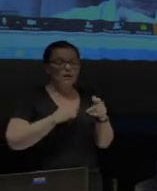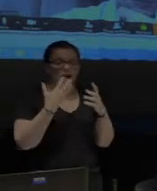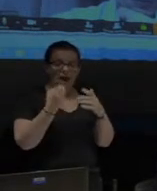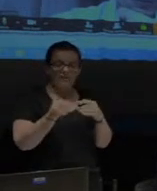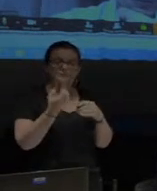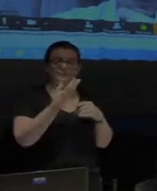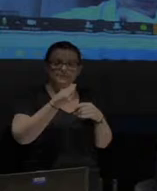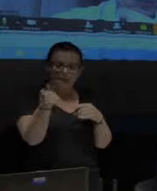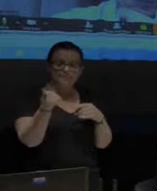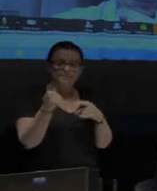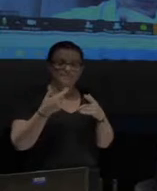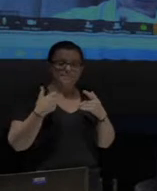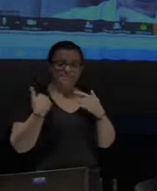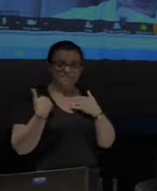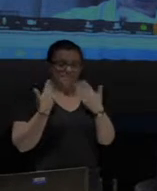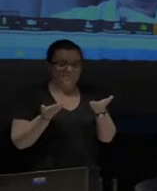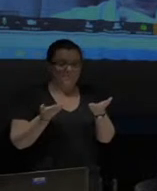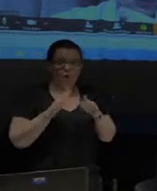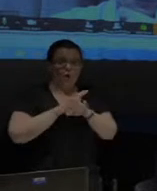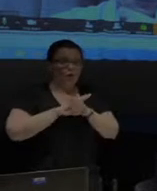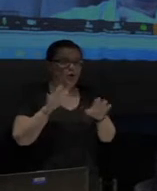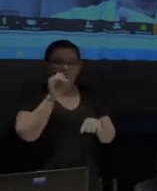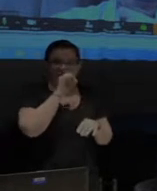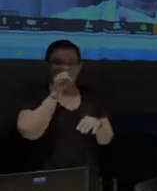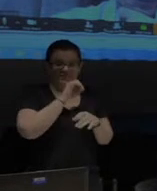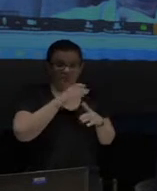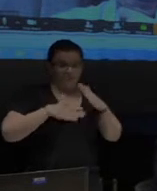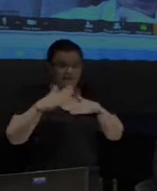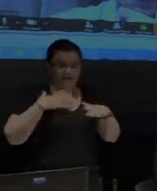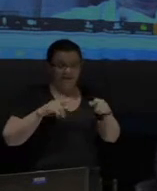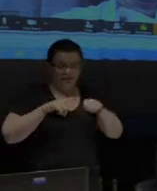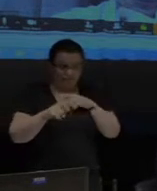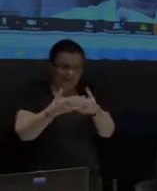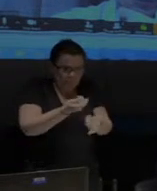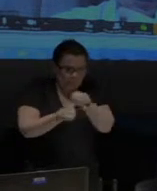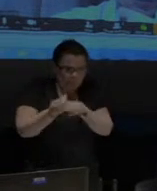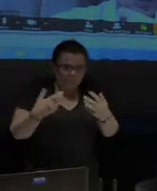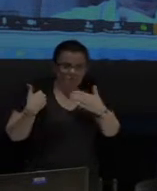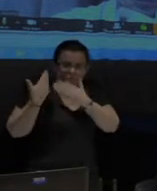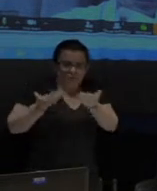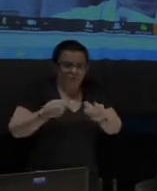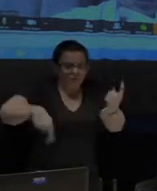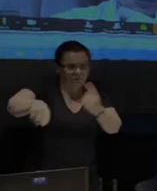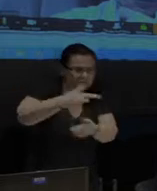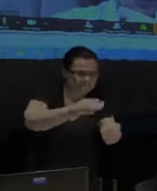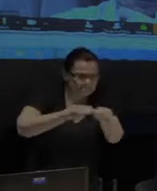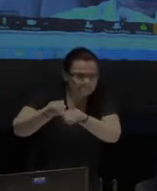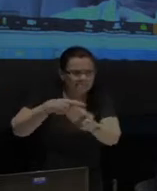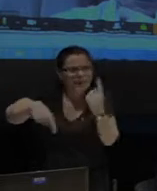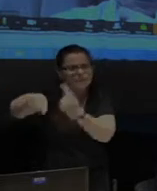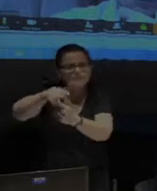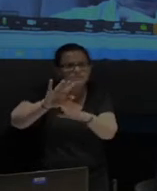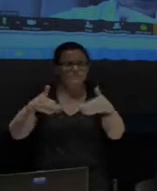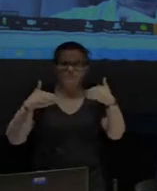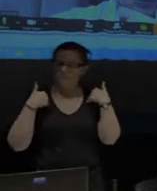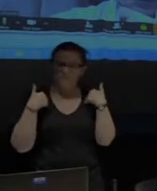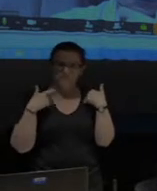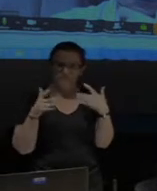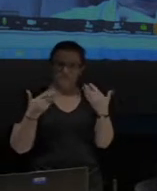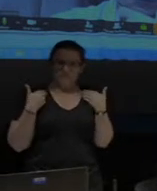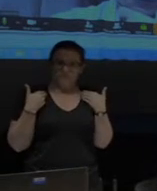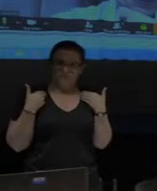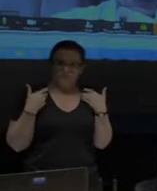some non-selfish behaviours that really need to be required to get the best out of people. Of management being actually your responsibility is to bring the